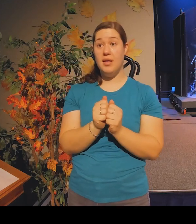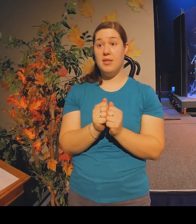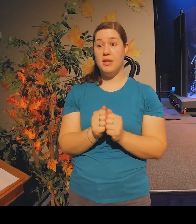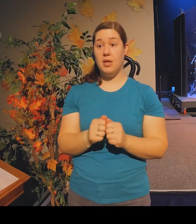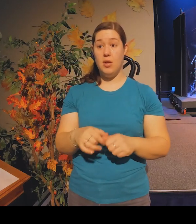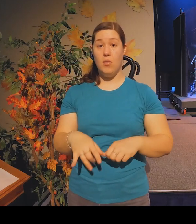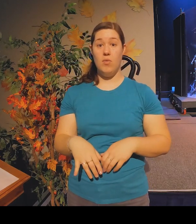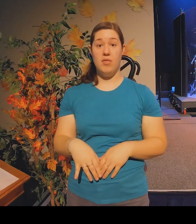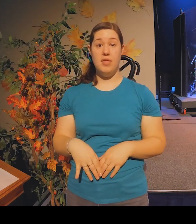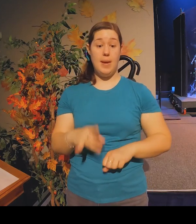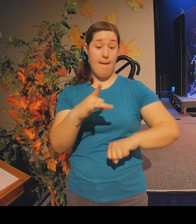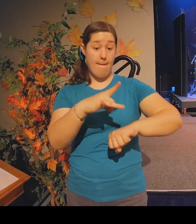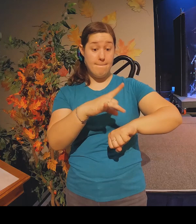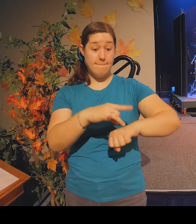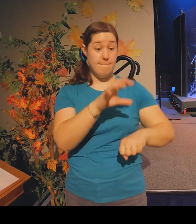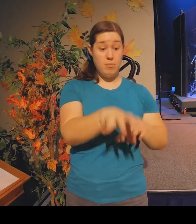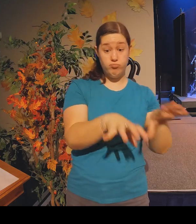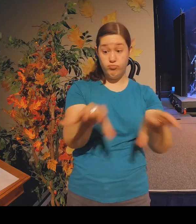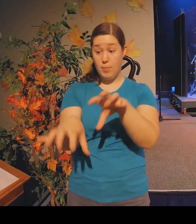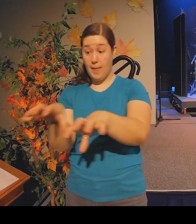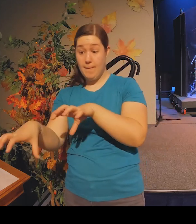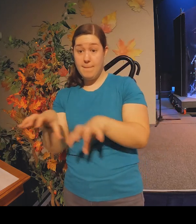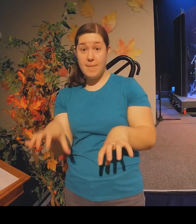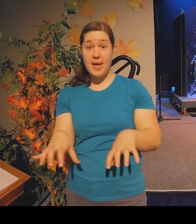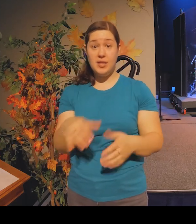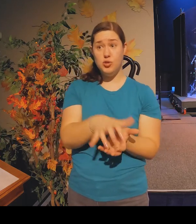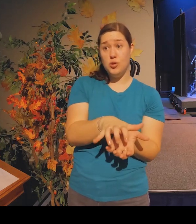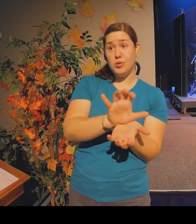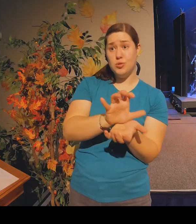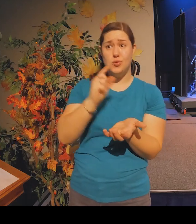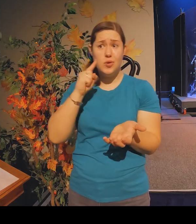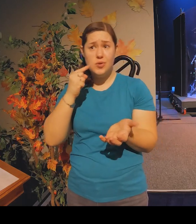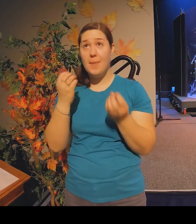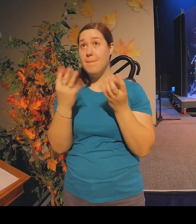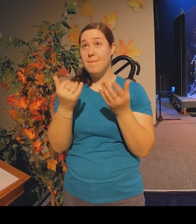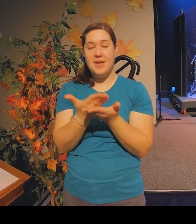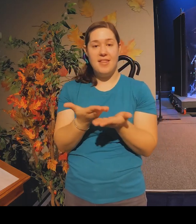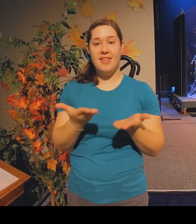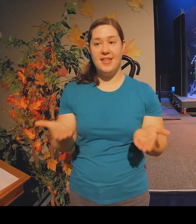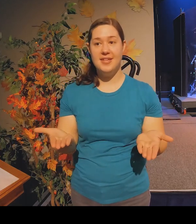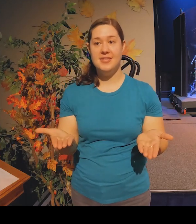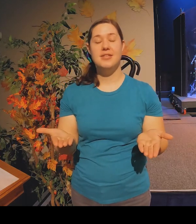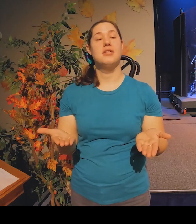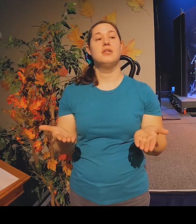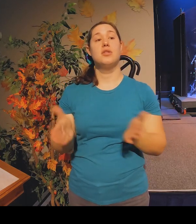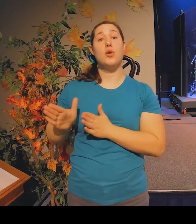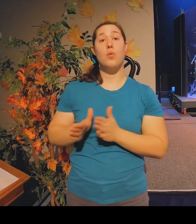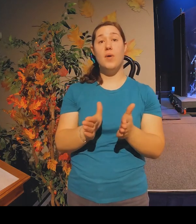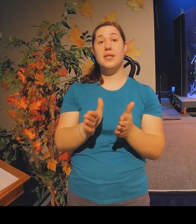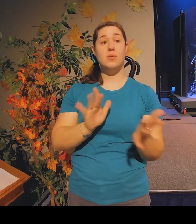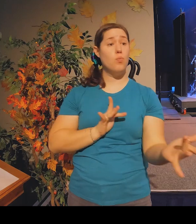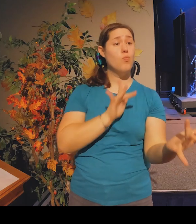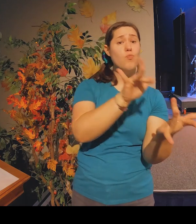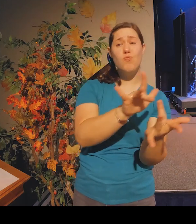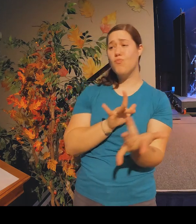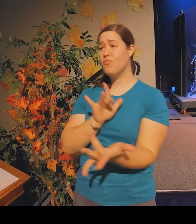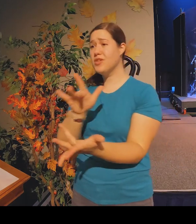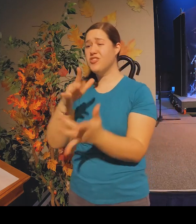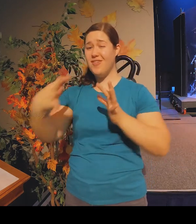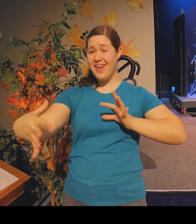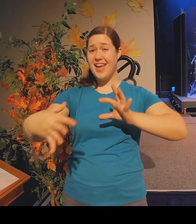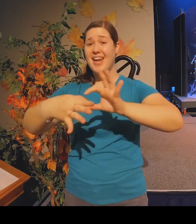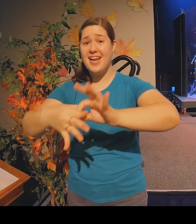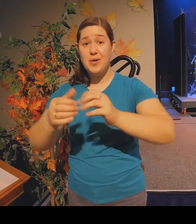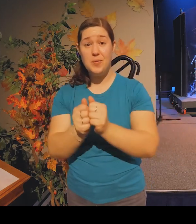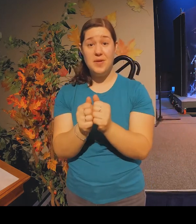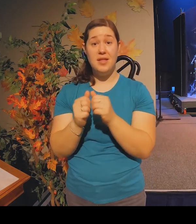it's an exciting time, but it's a time we know that those things are ways that we outreach. It's ways that we connect with our community. And so